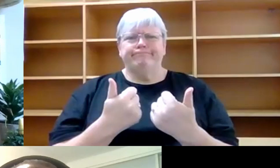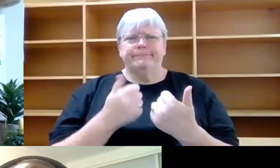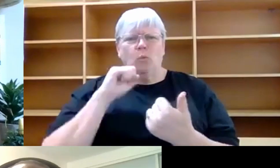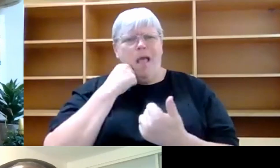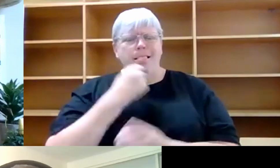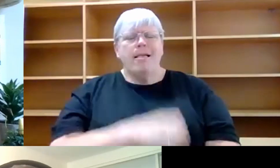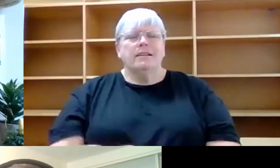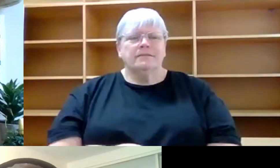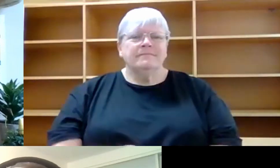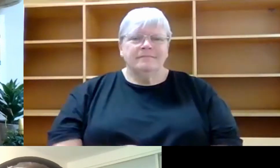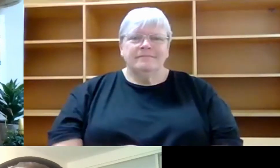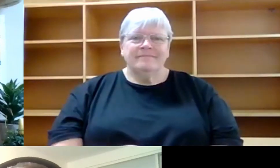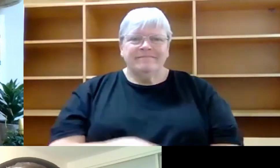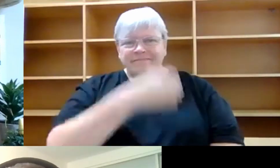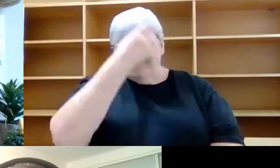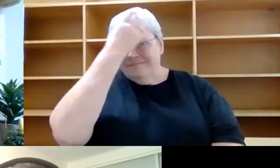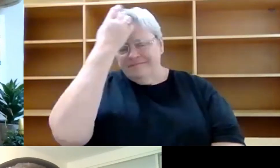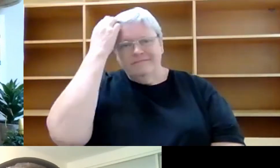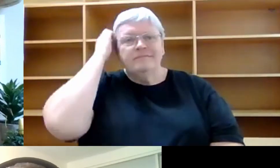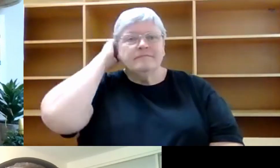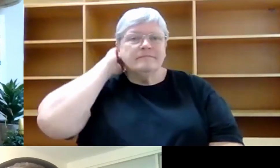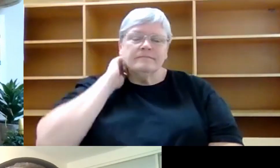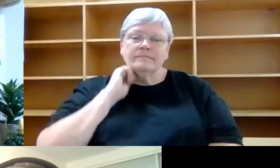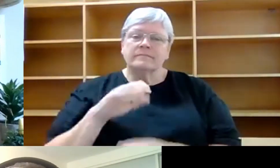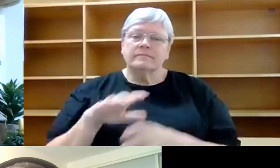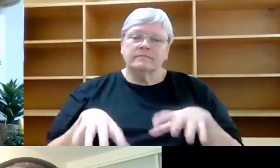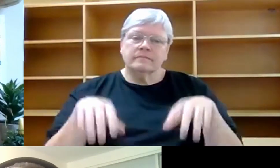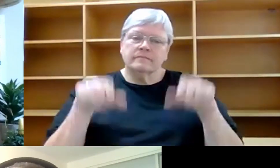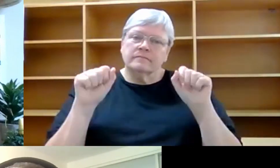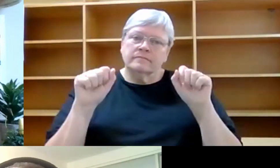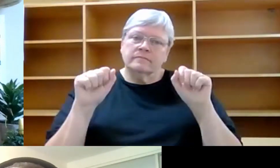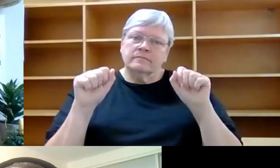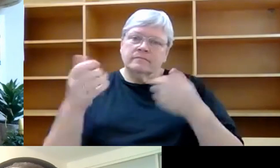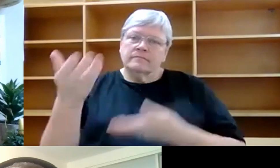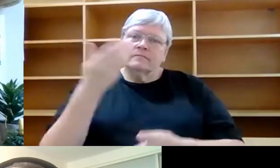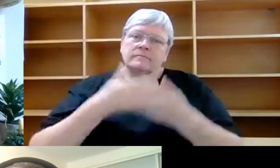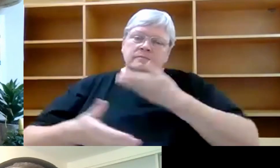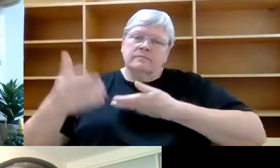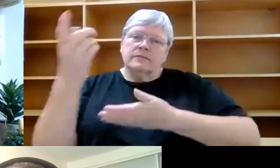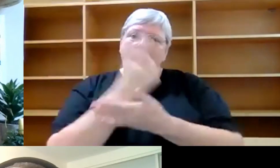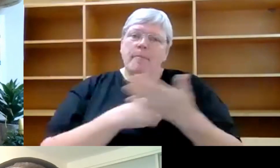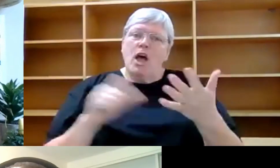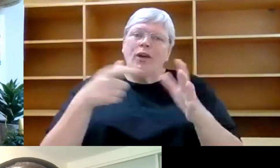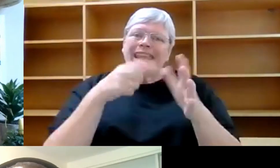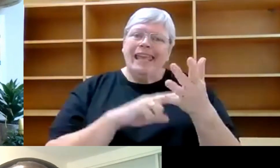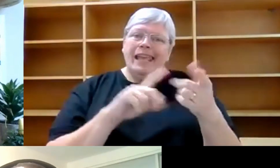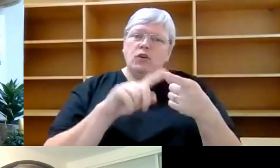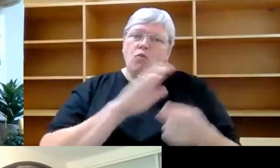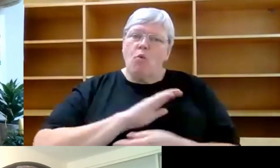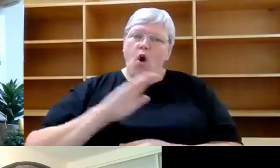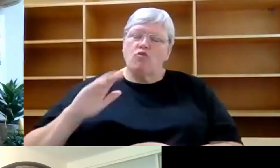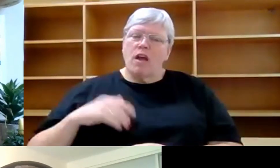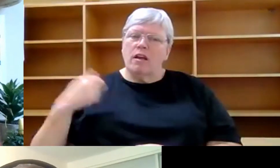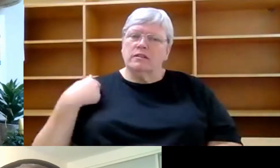it. Shall we begin with, could you please tell us a little bit about Kane Warriors? Because I've given them kind of like one